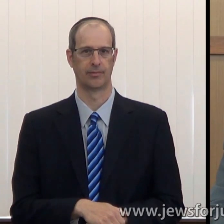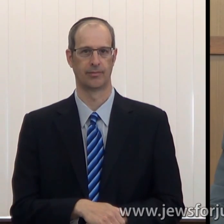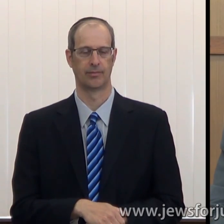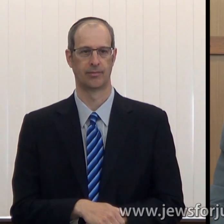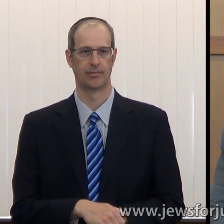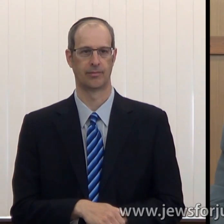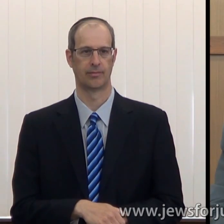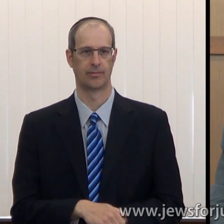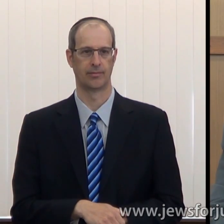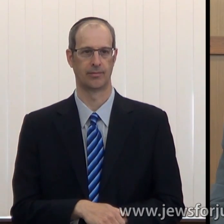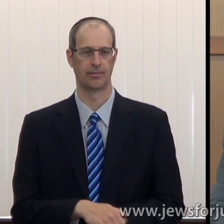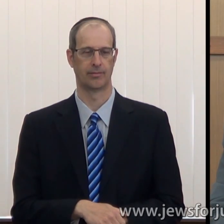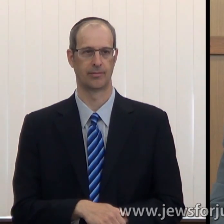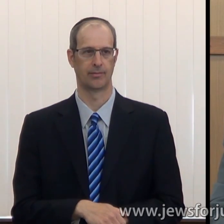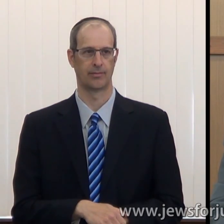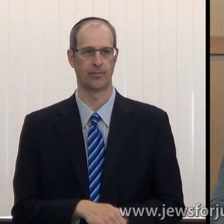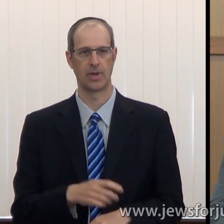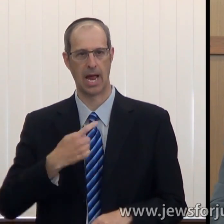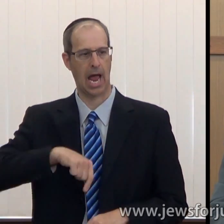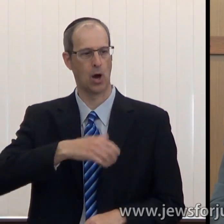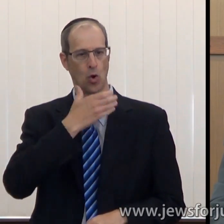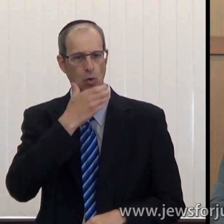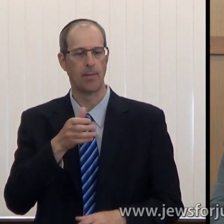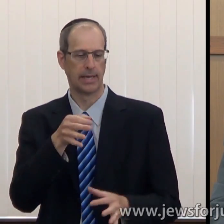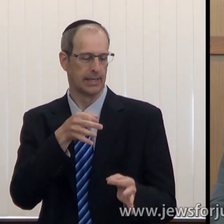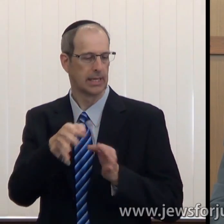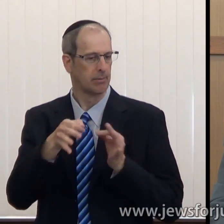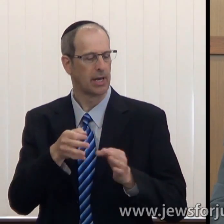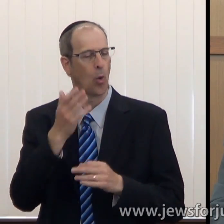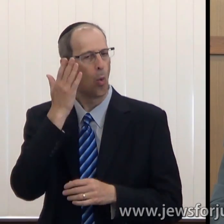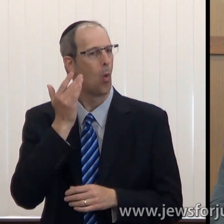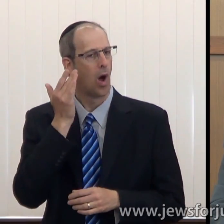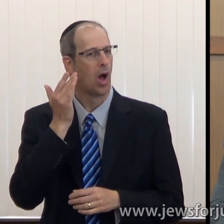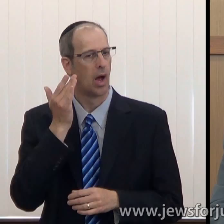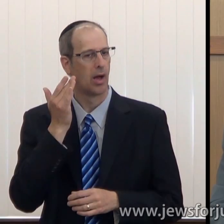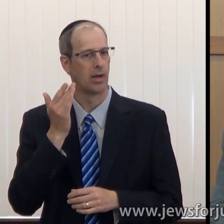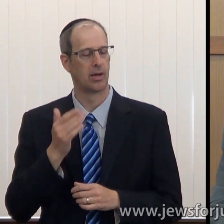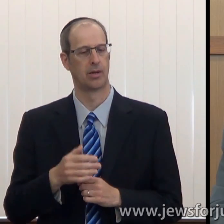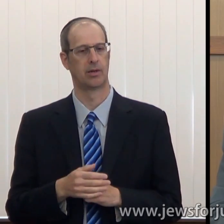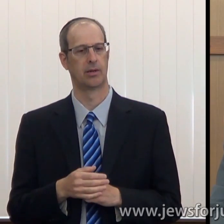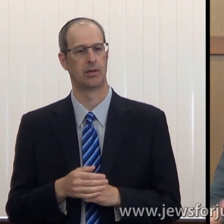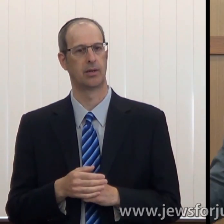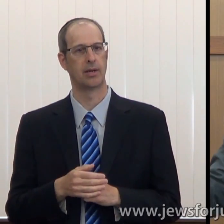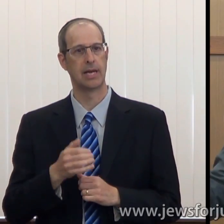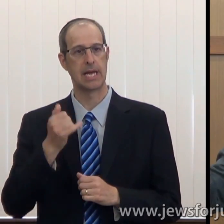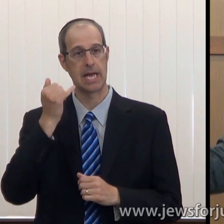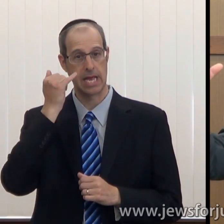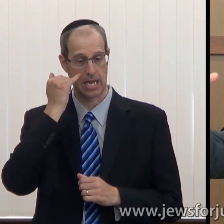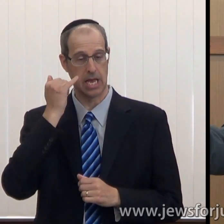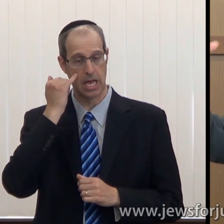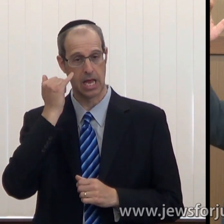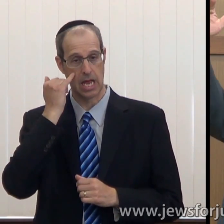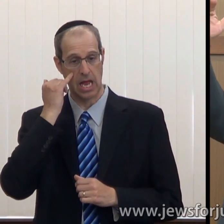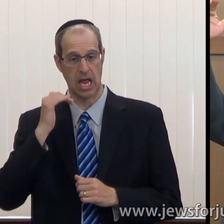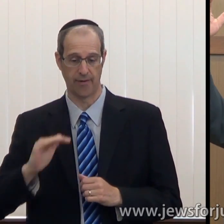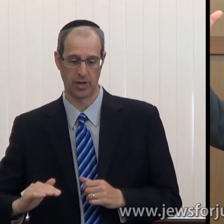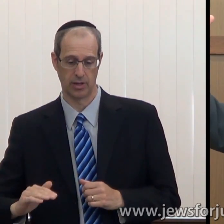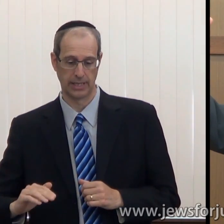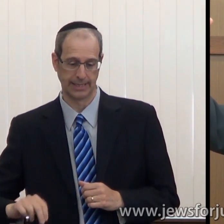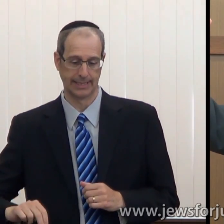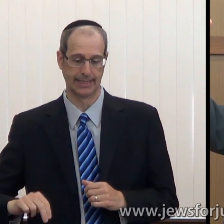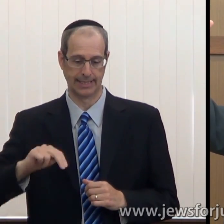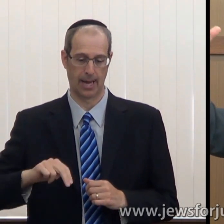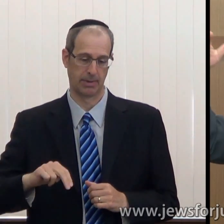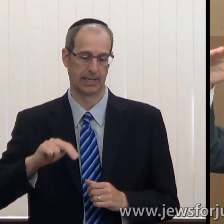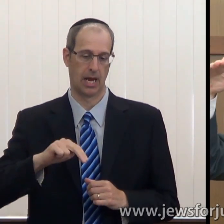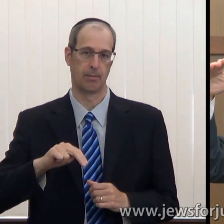And our rabbis explained that the reason is, when you're going up by steps, we all